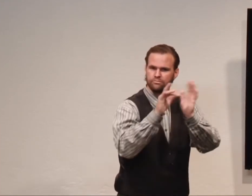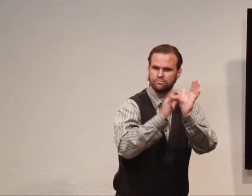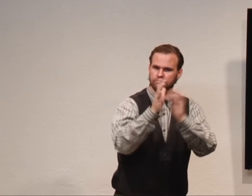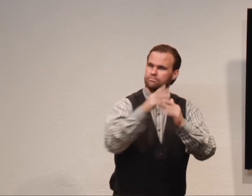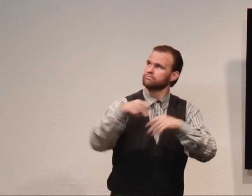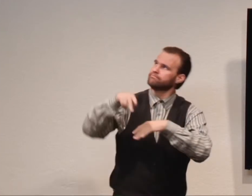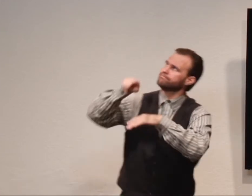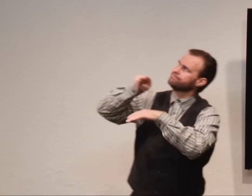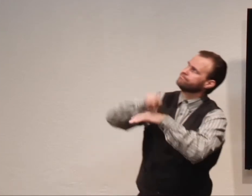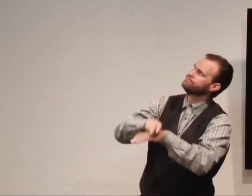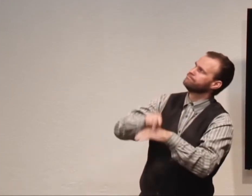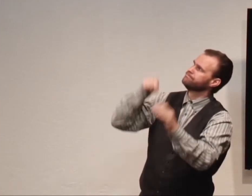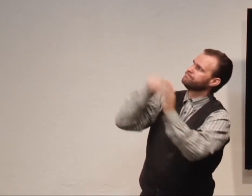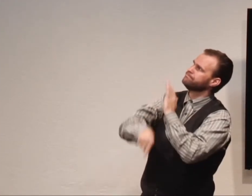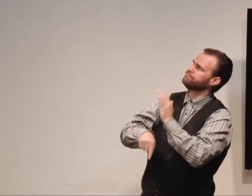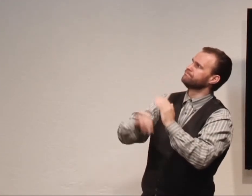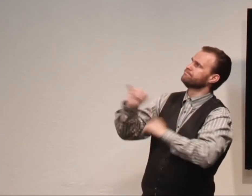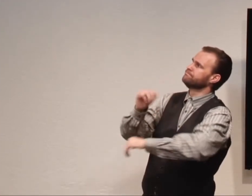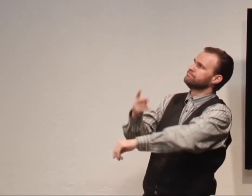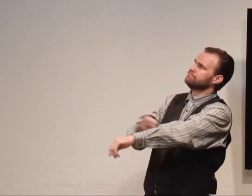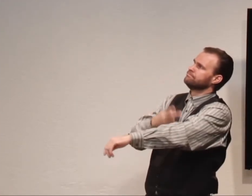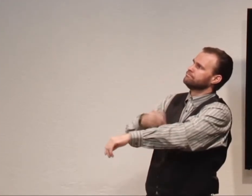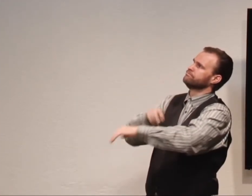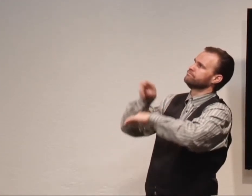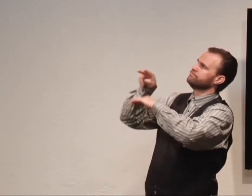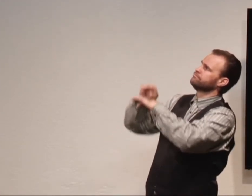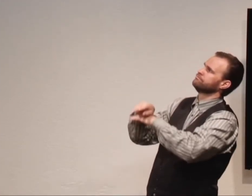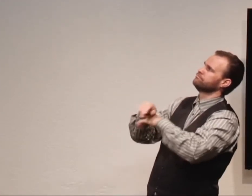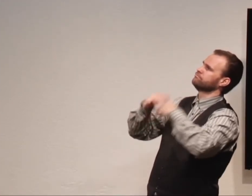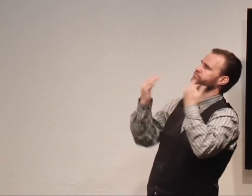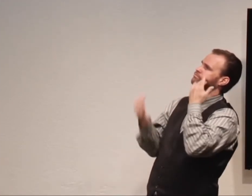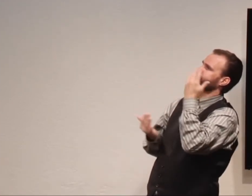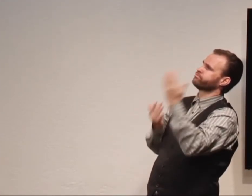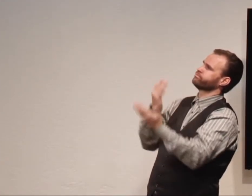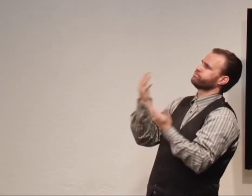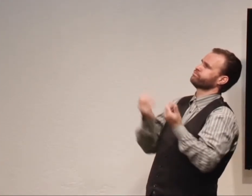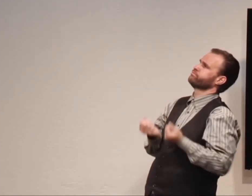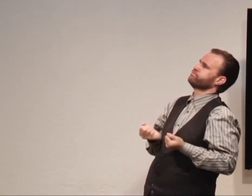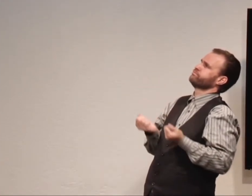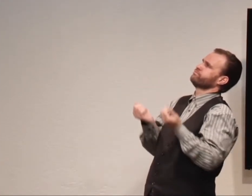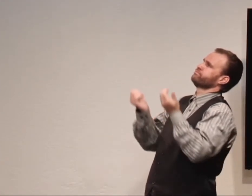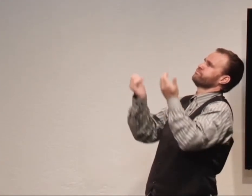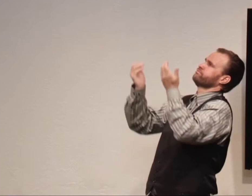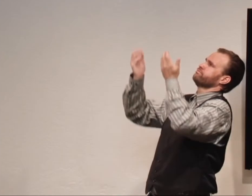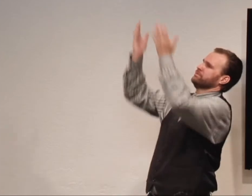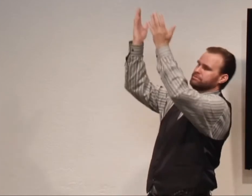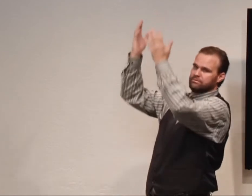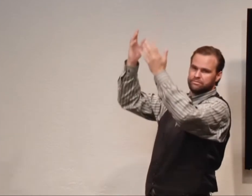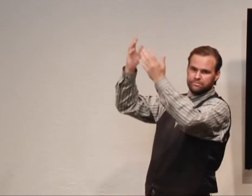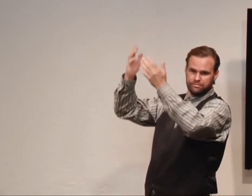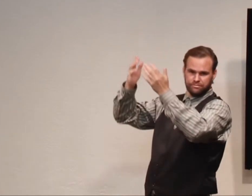he is the Lamb of God, the innocent Lamb who was slain